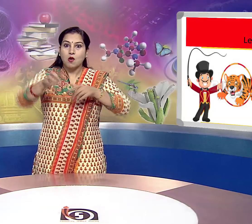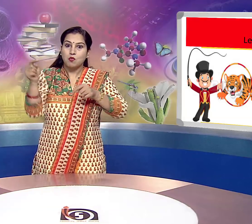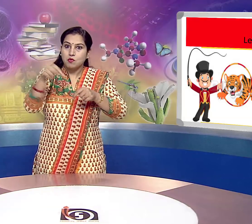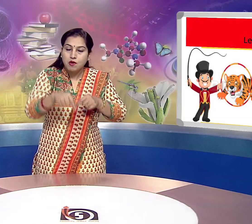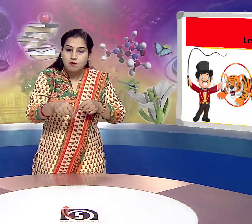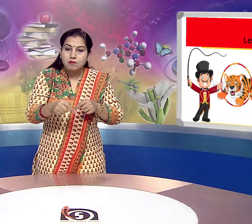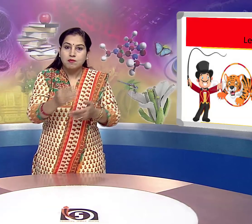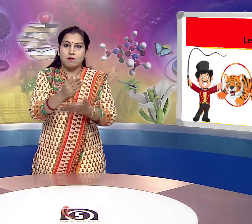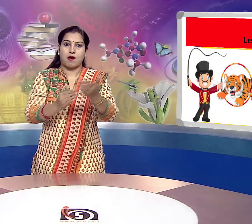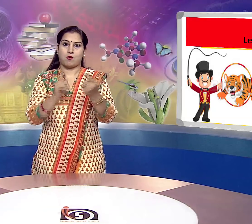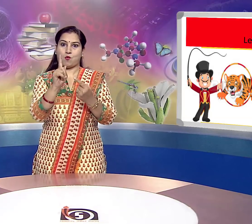Part 1.